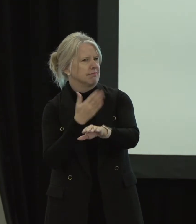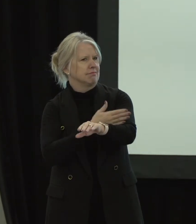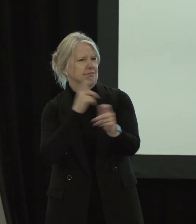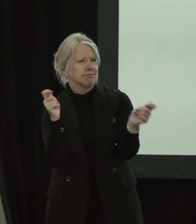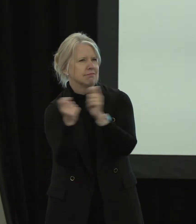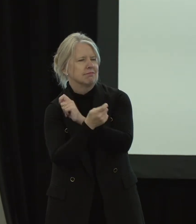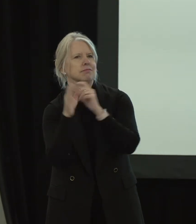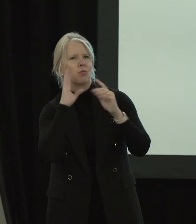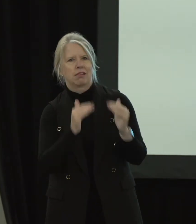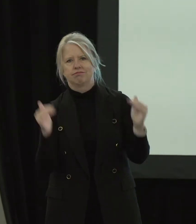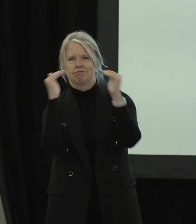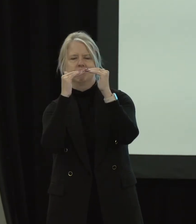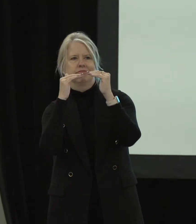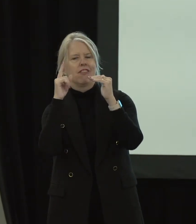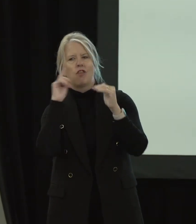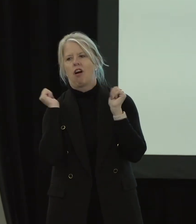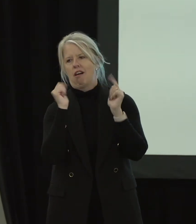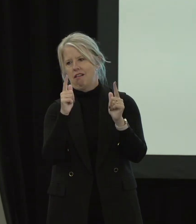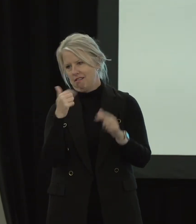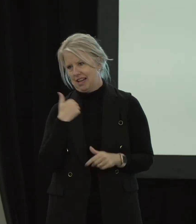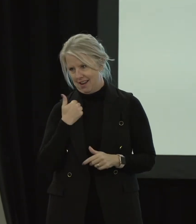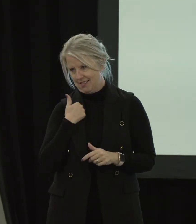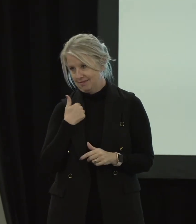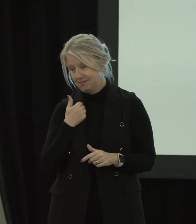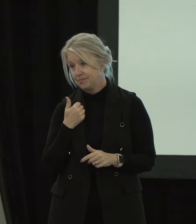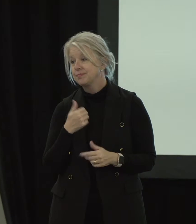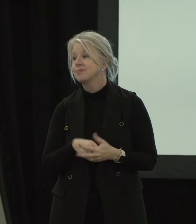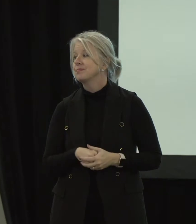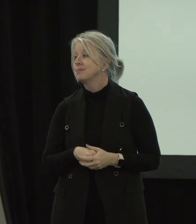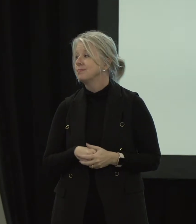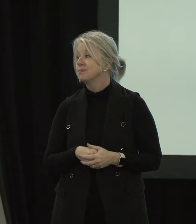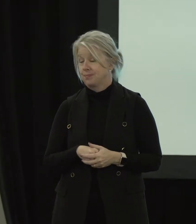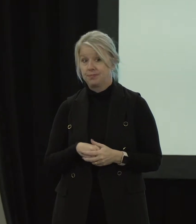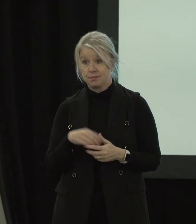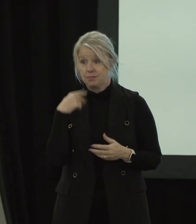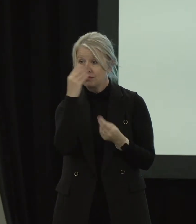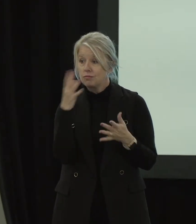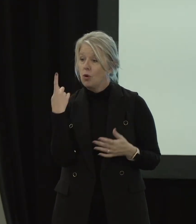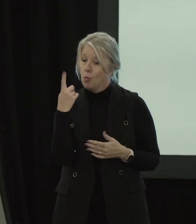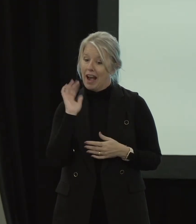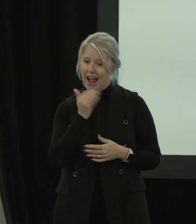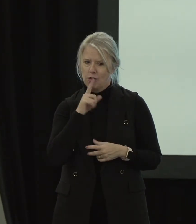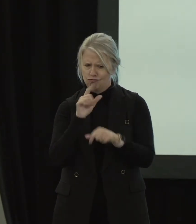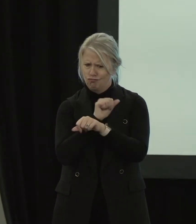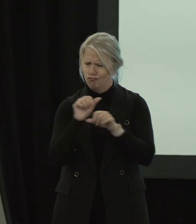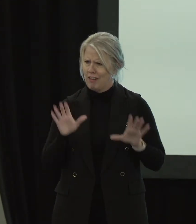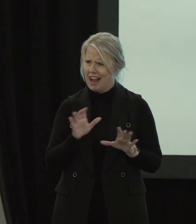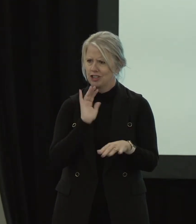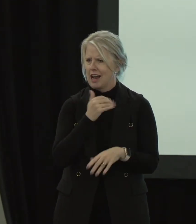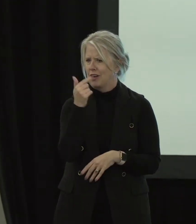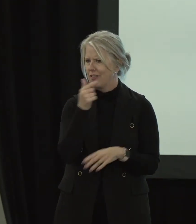will level the playing field for all Canadians. Let me tell you about the concrete action our government is doing